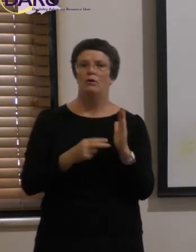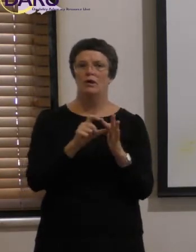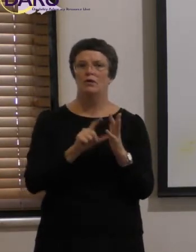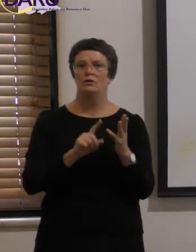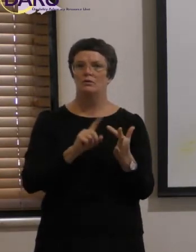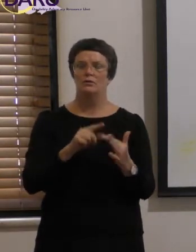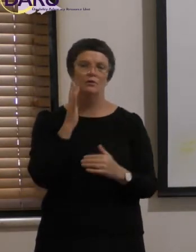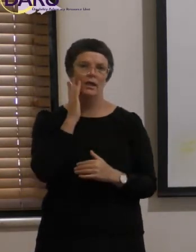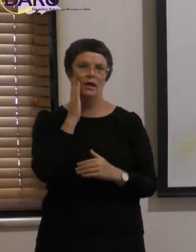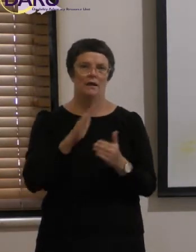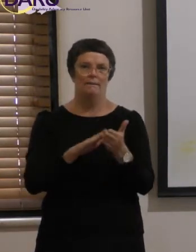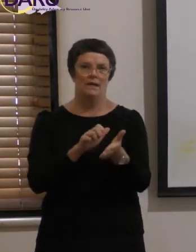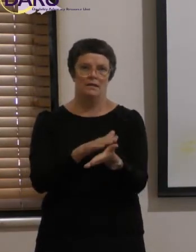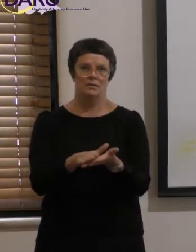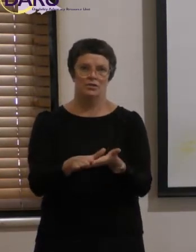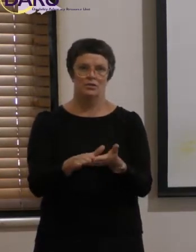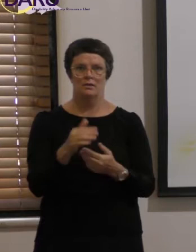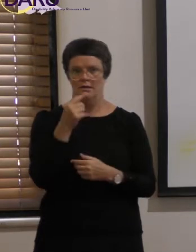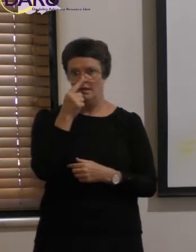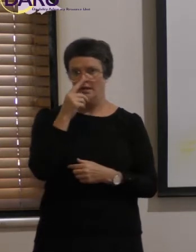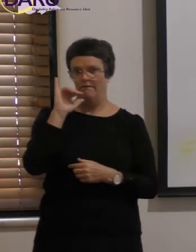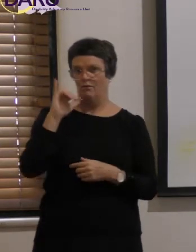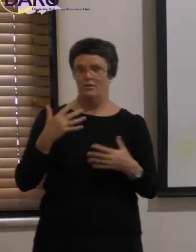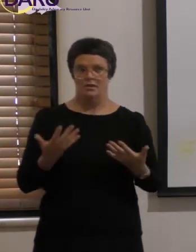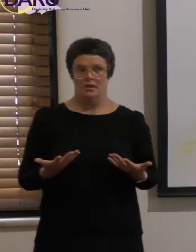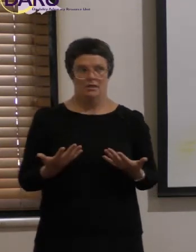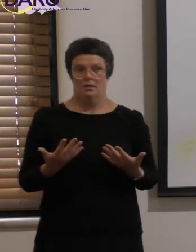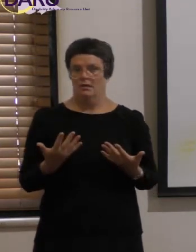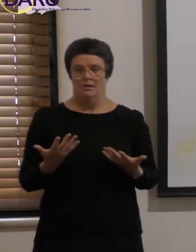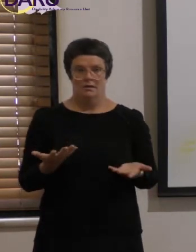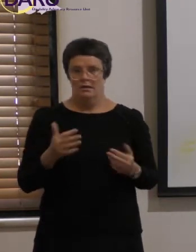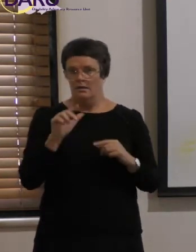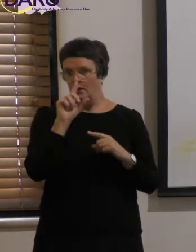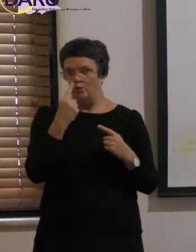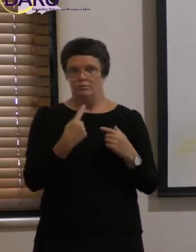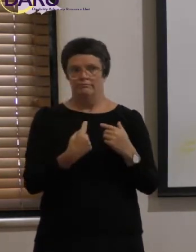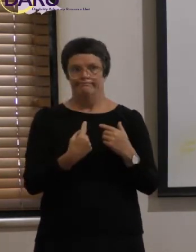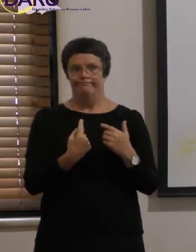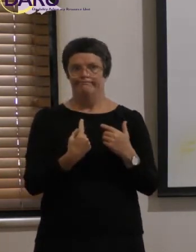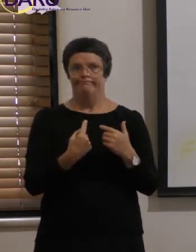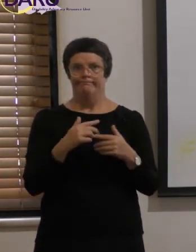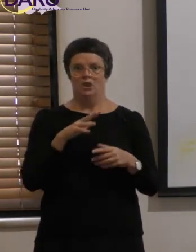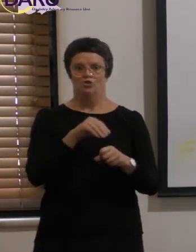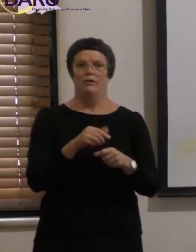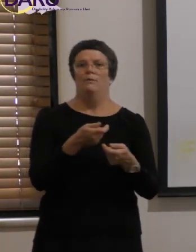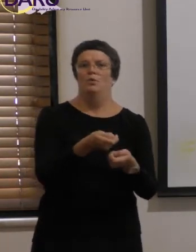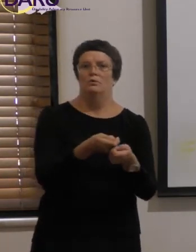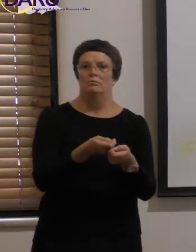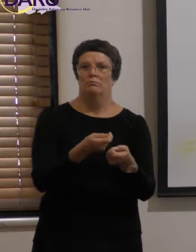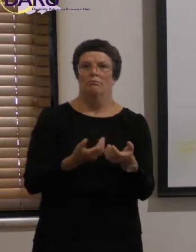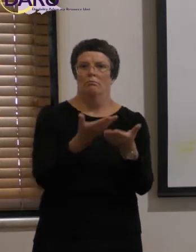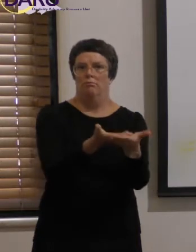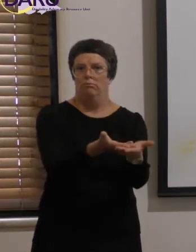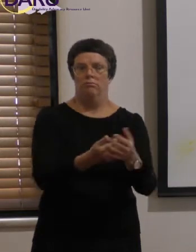unfortunately there was really limited opportunity to contribute. We haven't been met